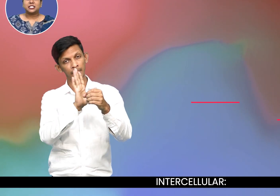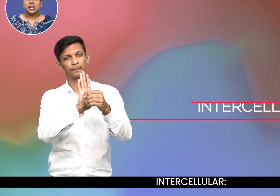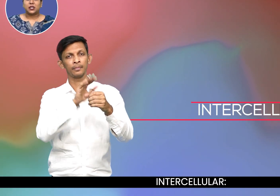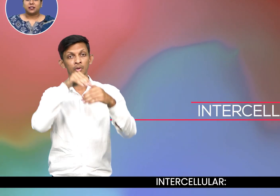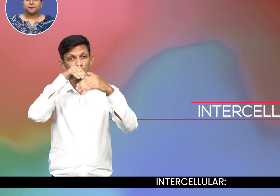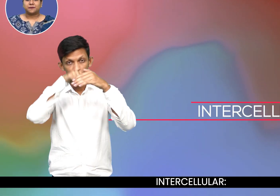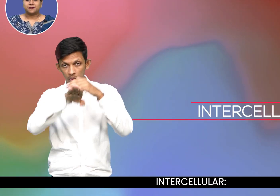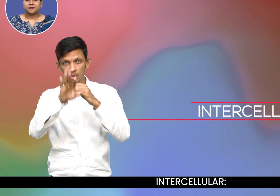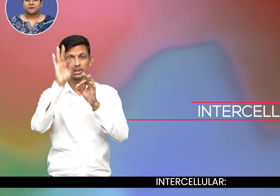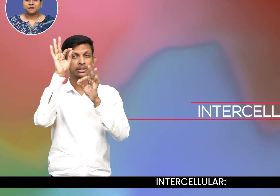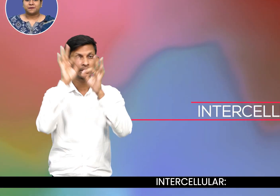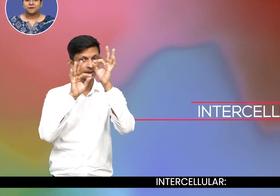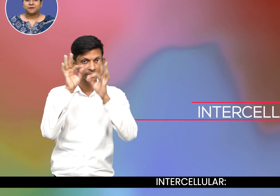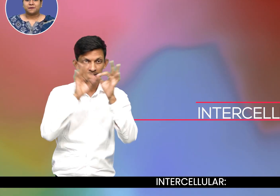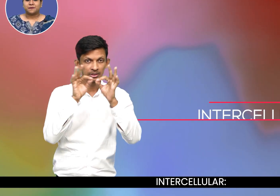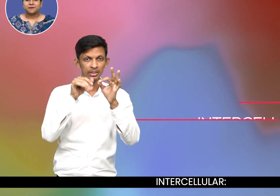Intercellular.